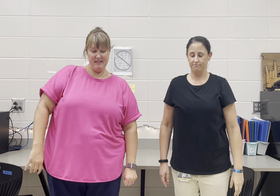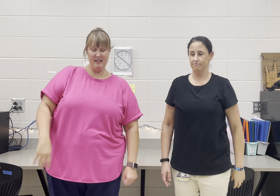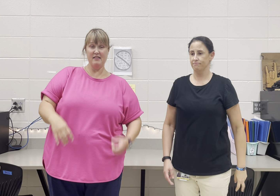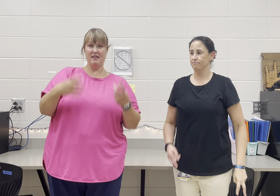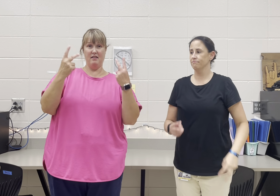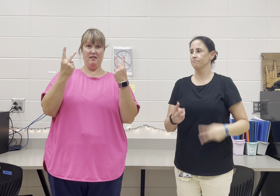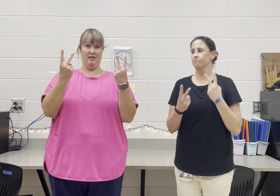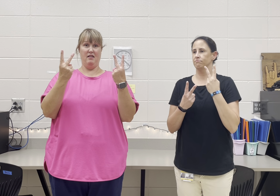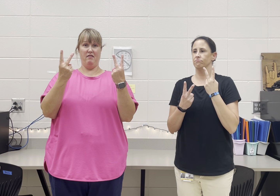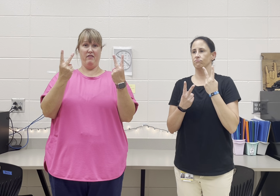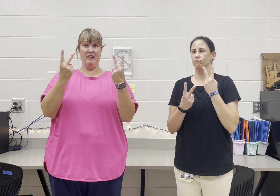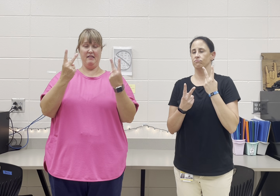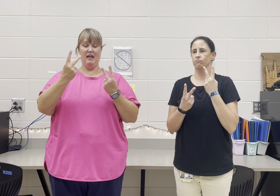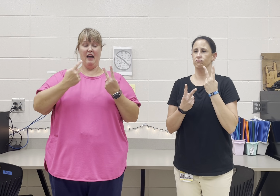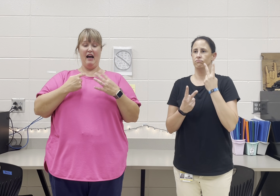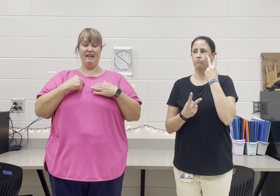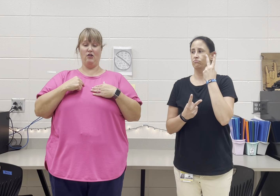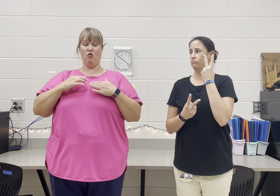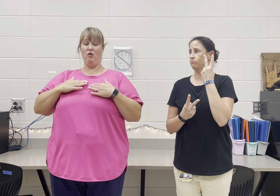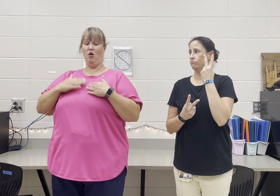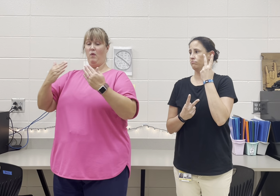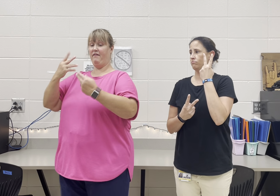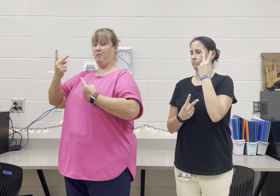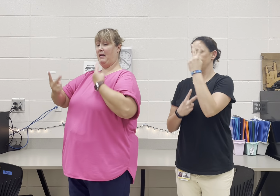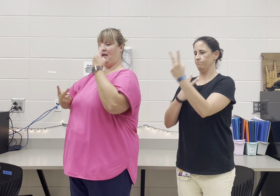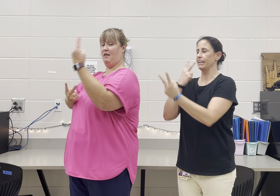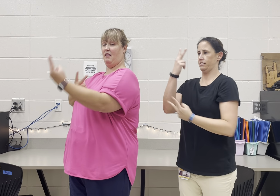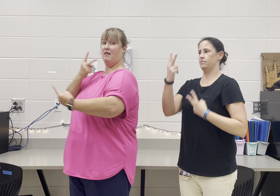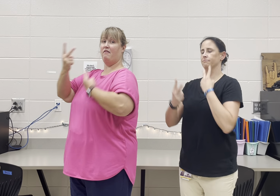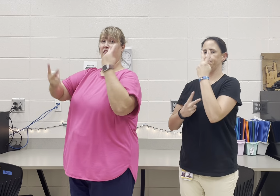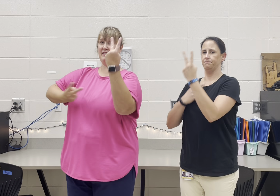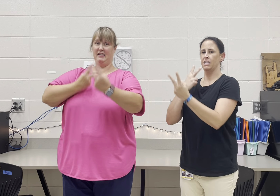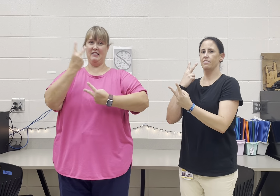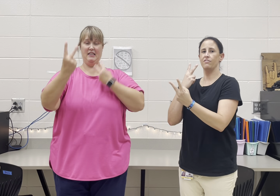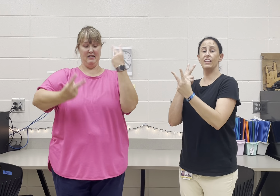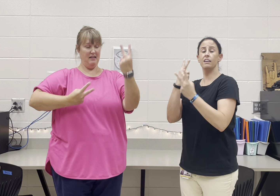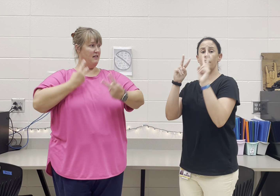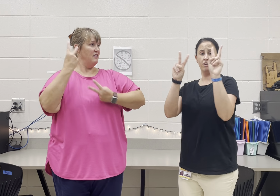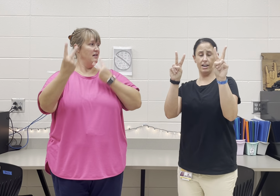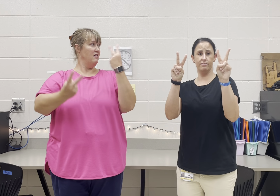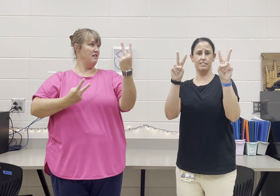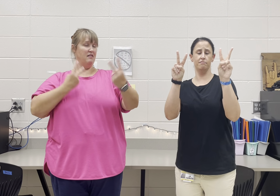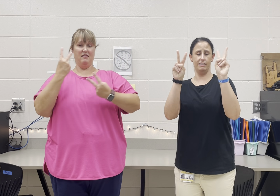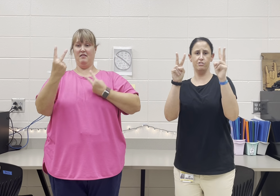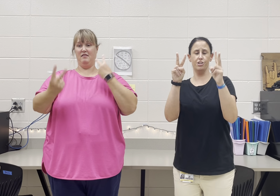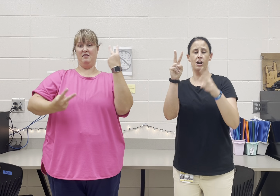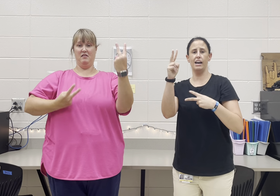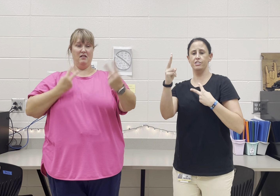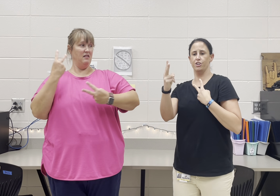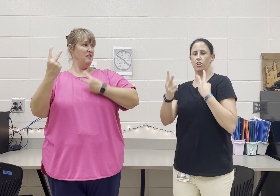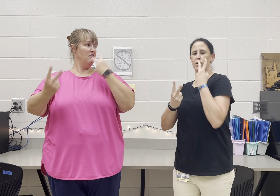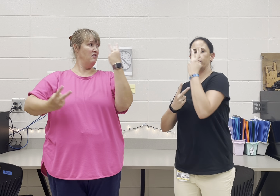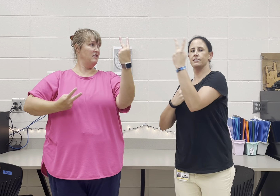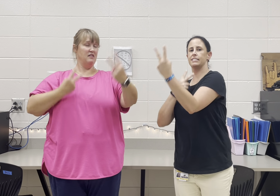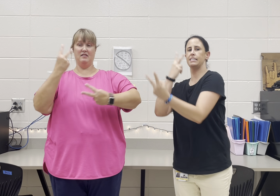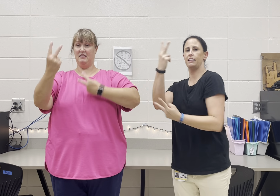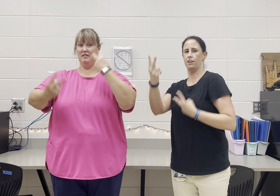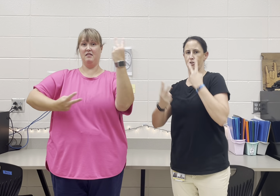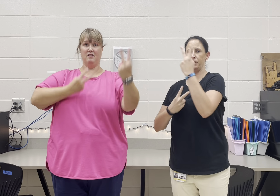Visit. V's. I circle away from me. Yes. Visit. Think of, all right, these are your eyes. You're going to see other